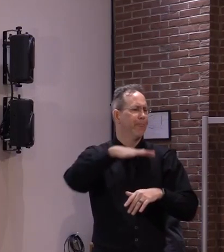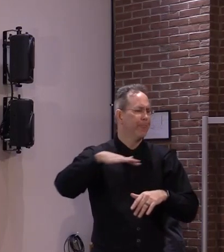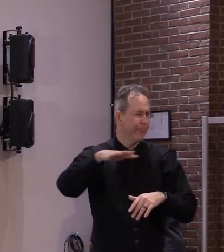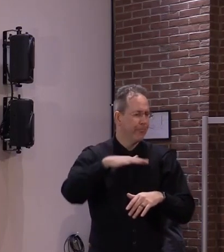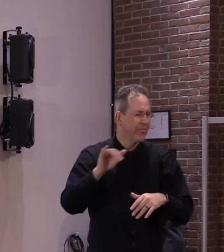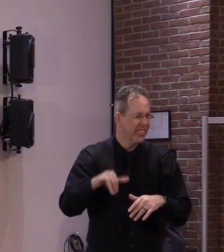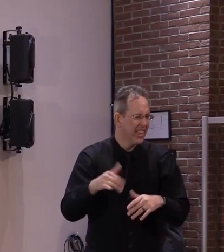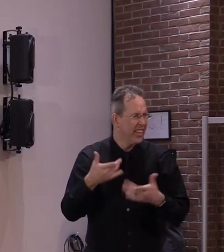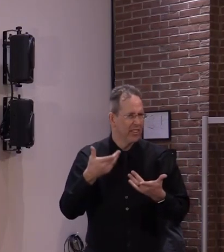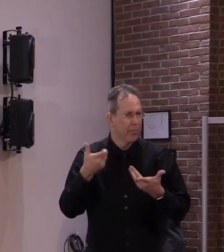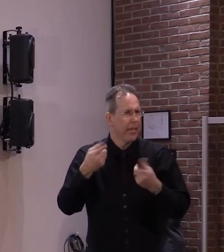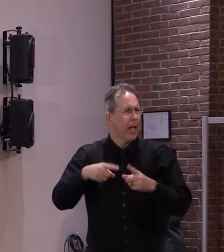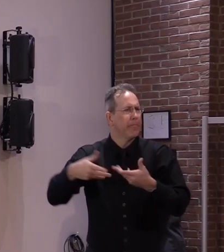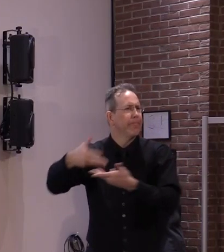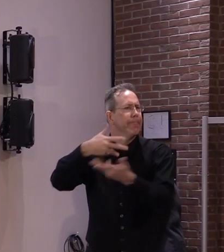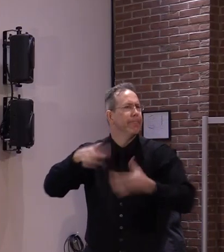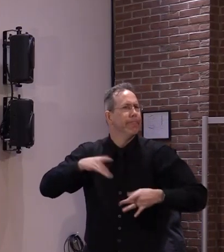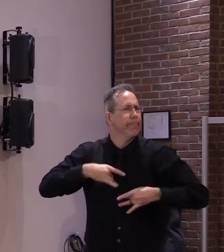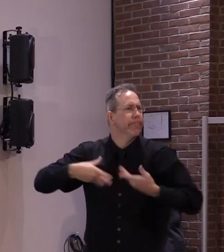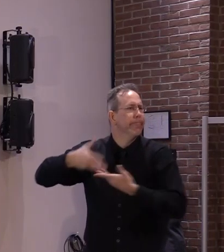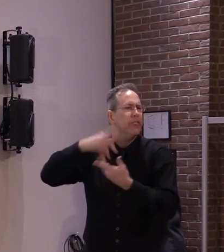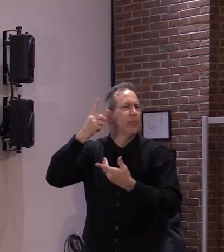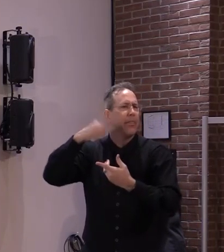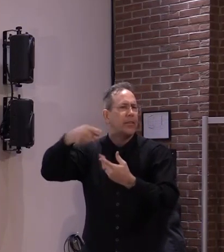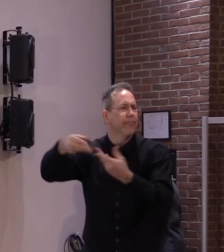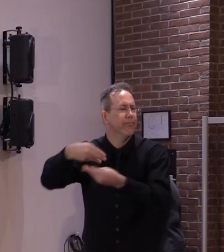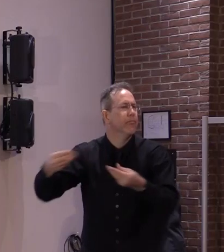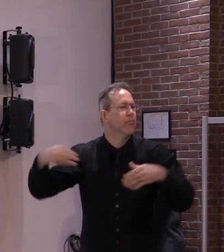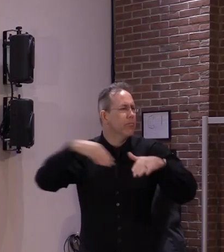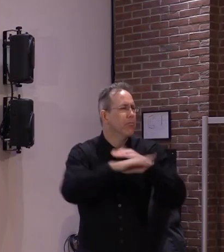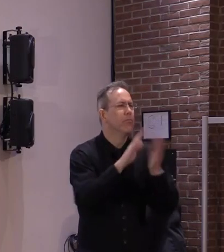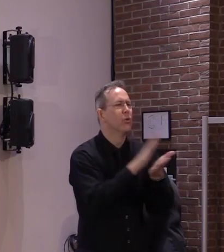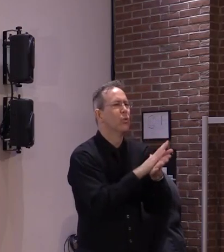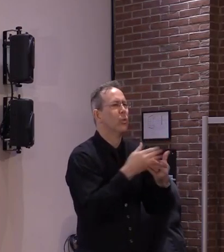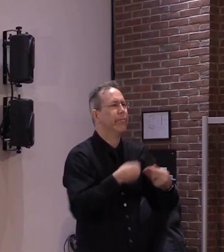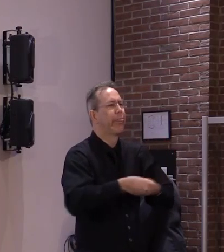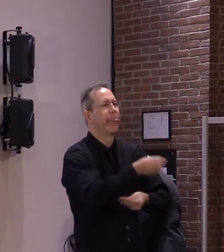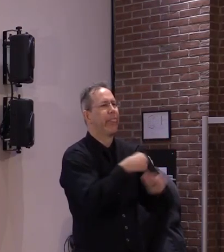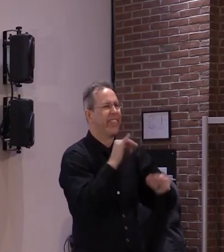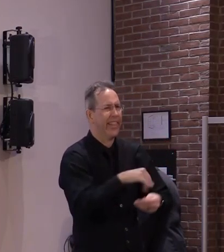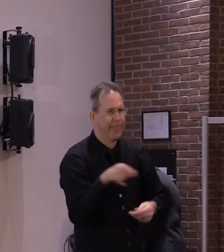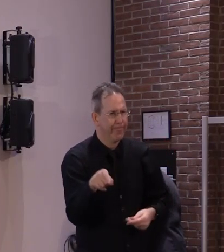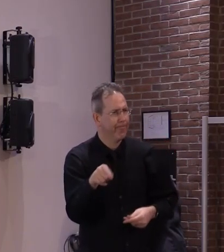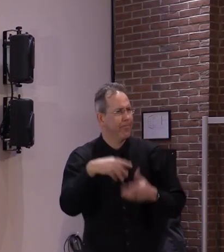proportion because it's really the same phenomenon that's occurring.